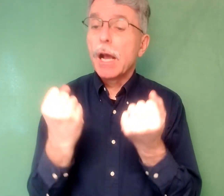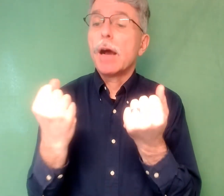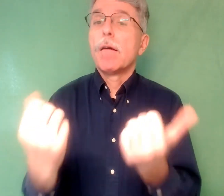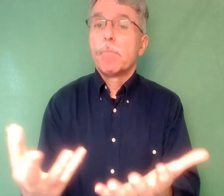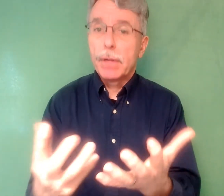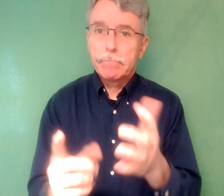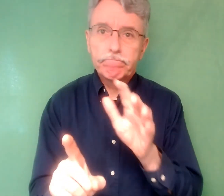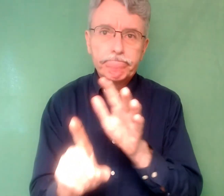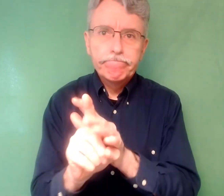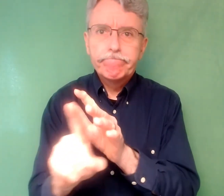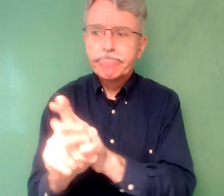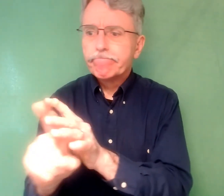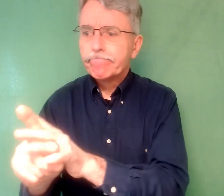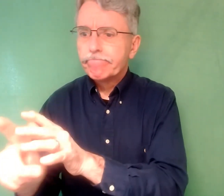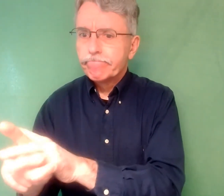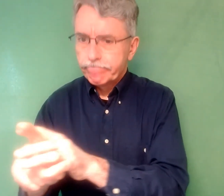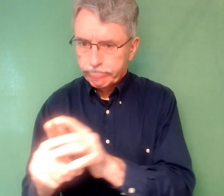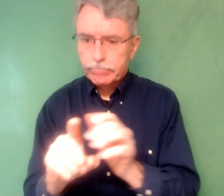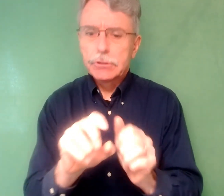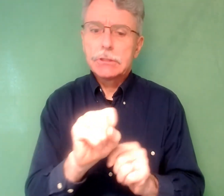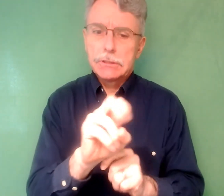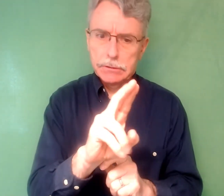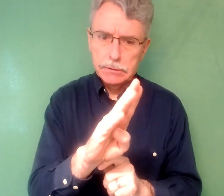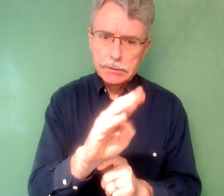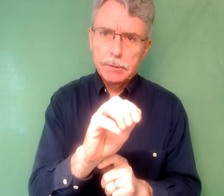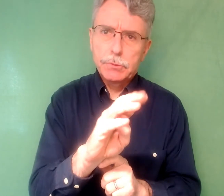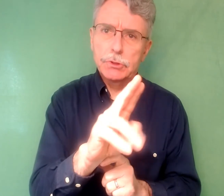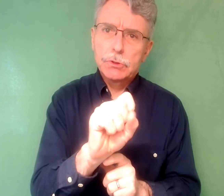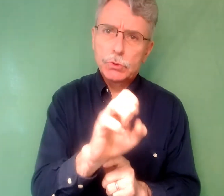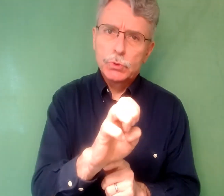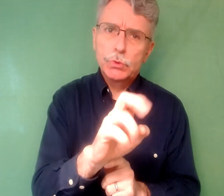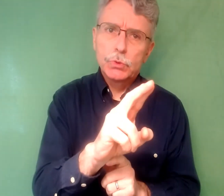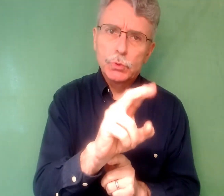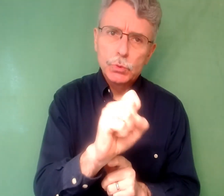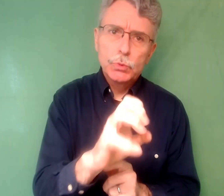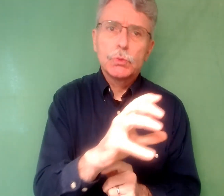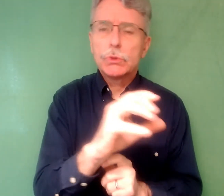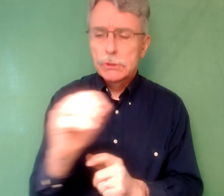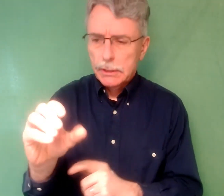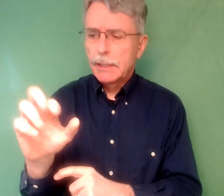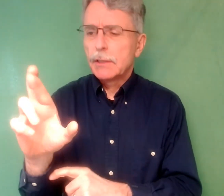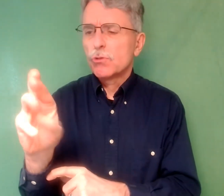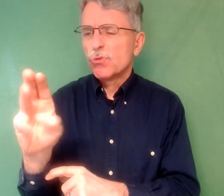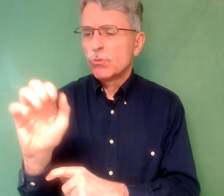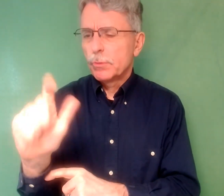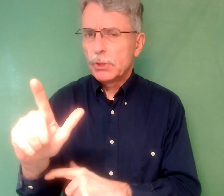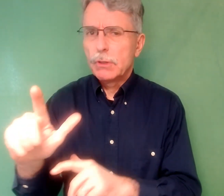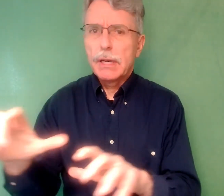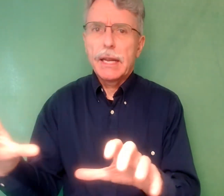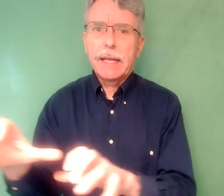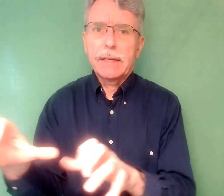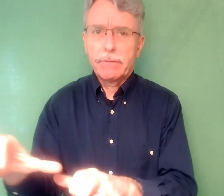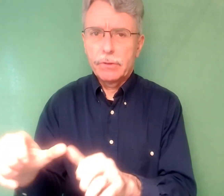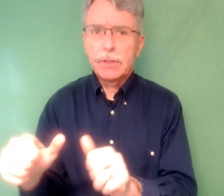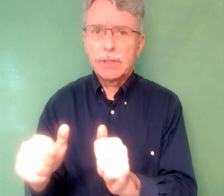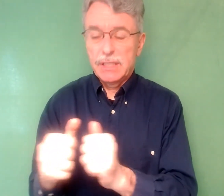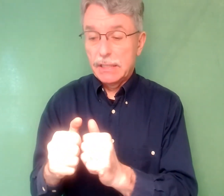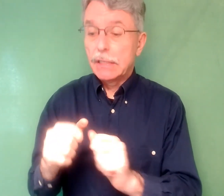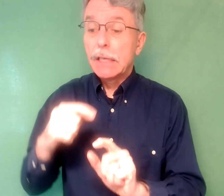offenders face a number of barriers to communication and other kinds of access throughout the criminal justice system. They